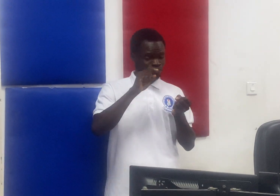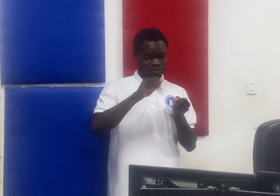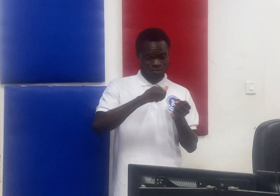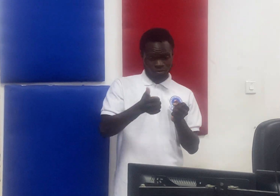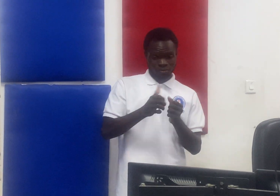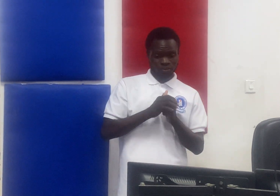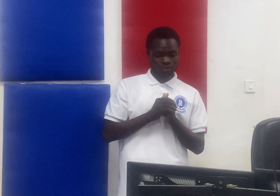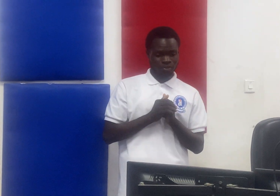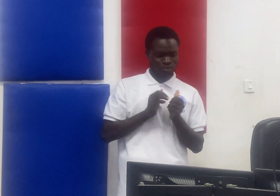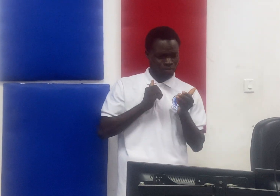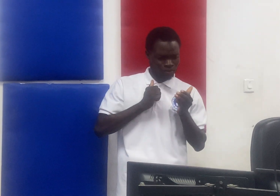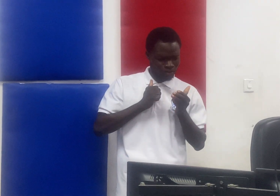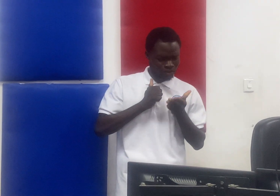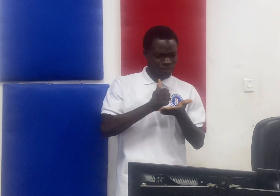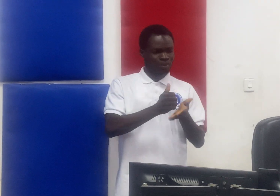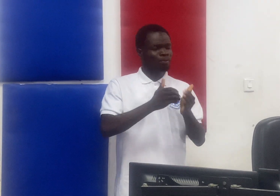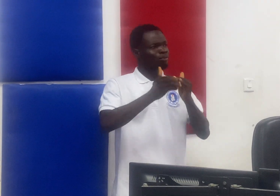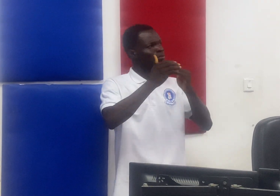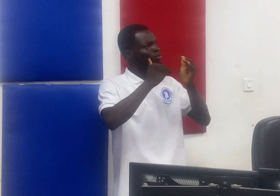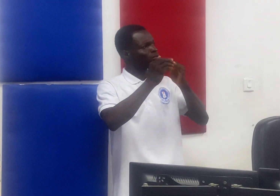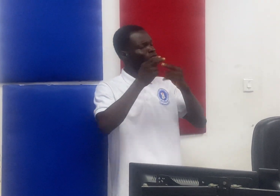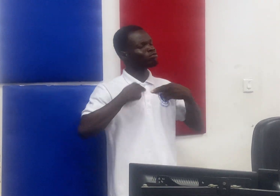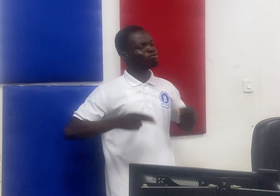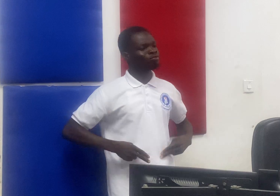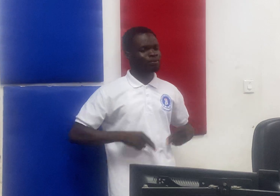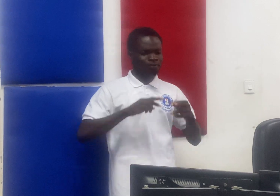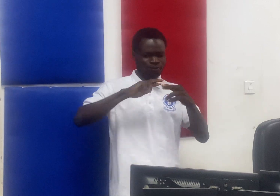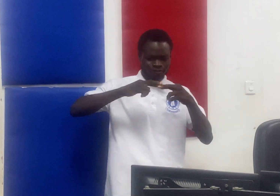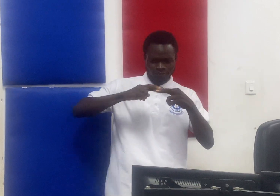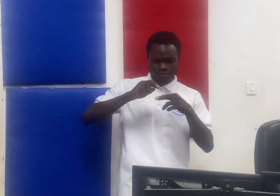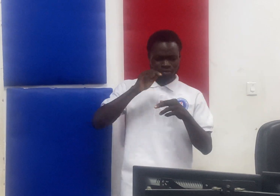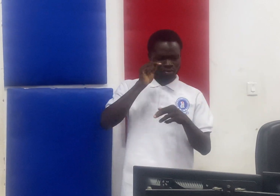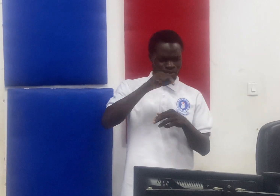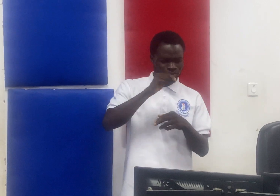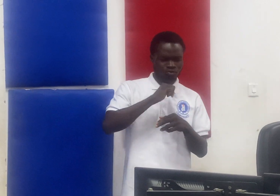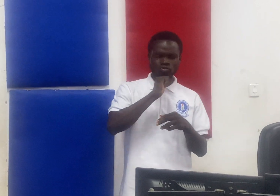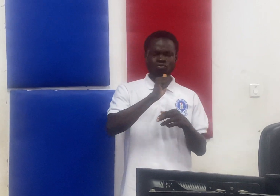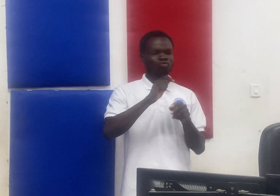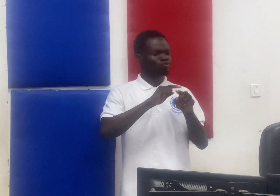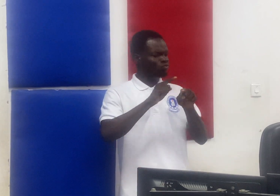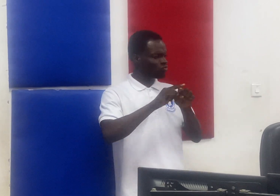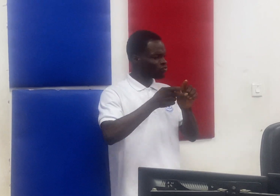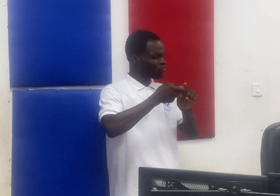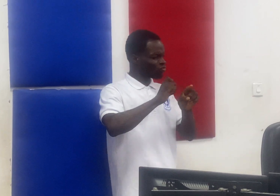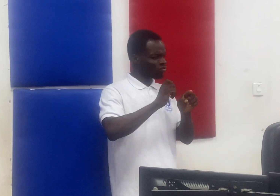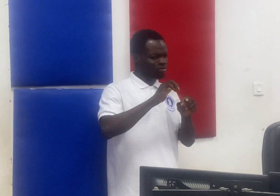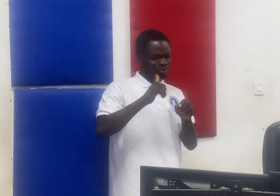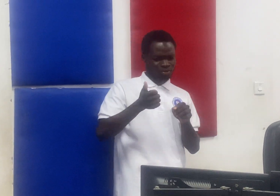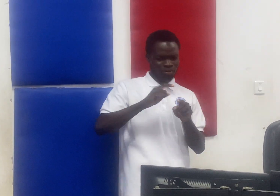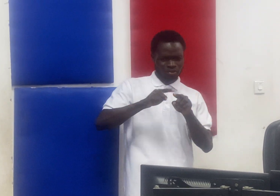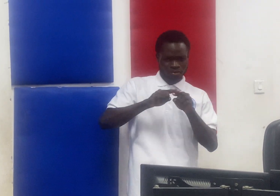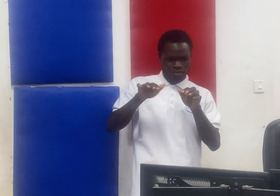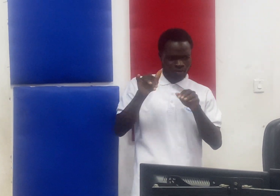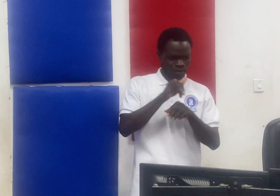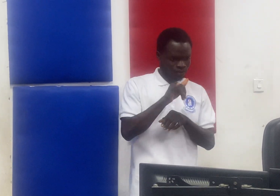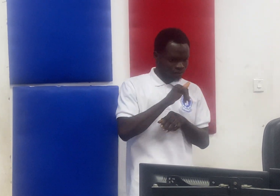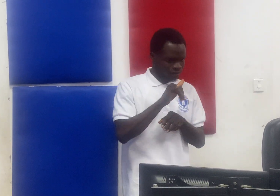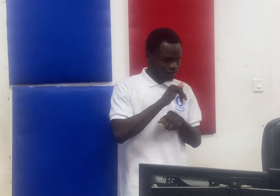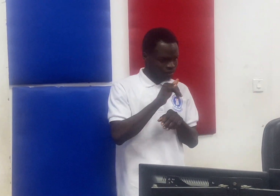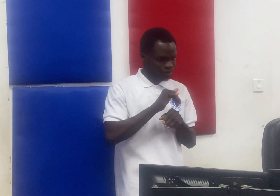helps build a healthy relationship, and this is not different from any other, but the same as the able person.